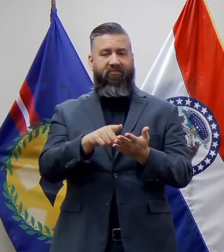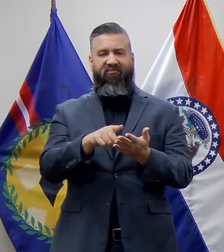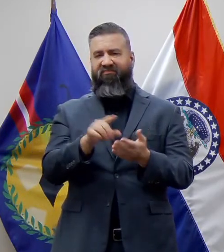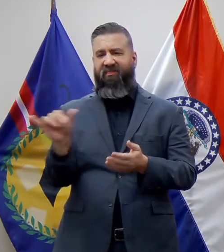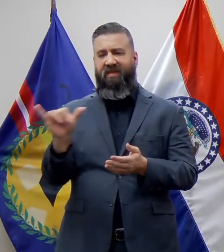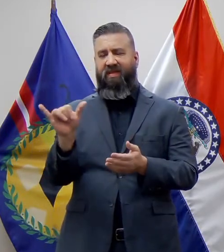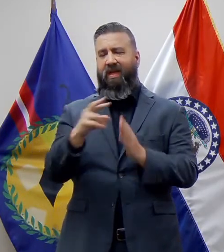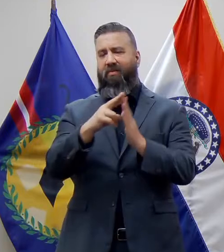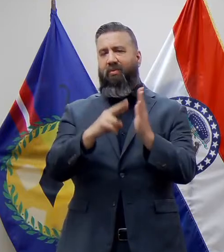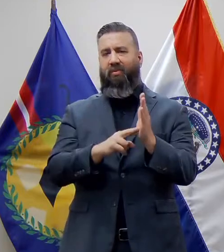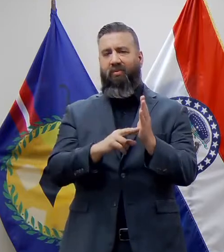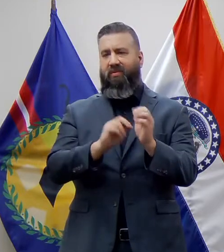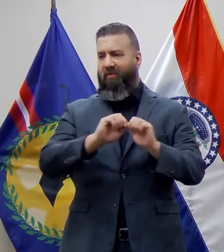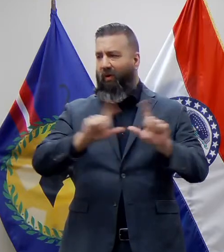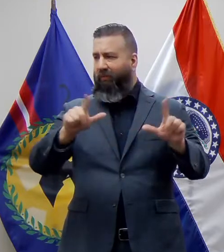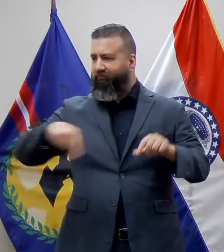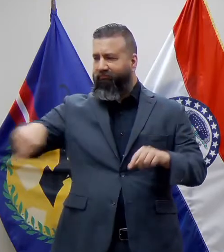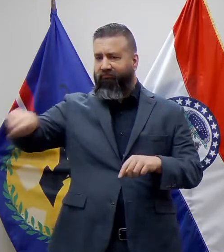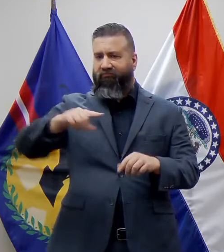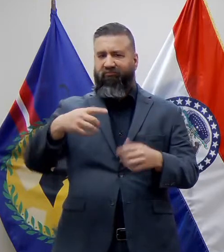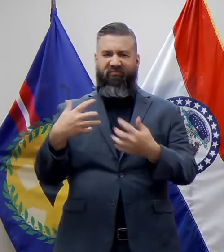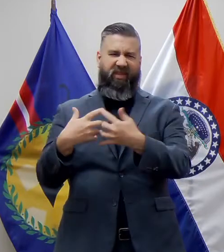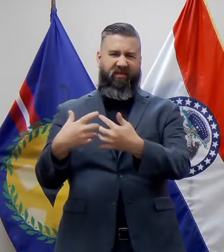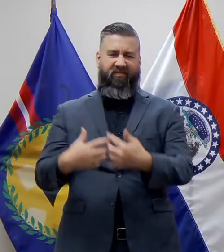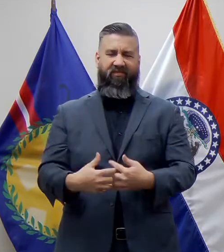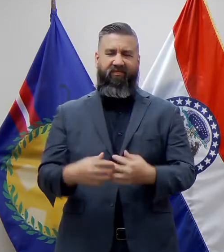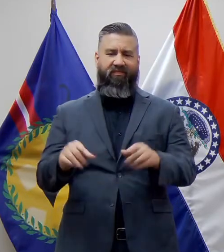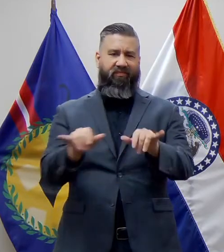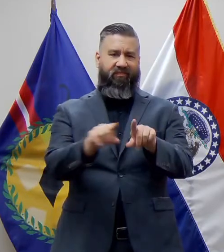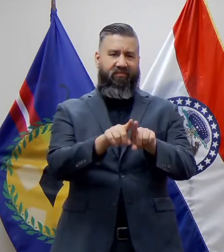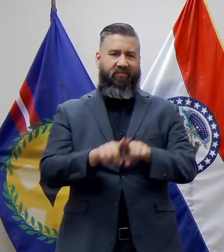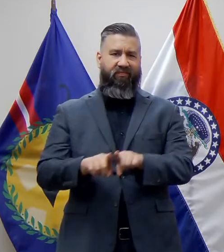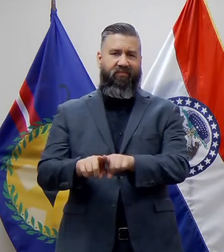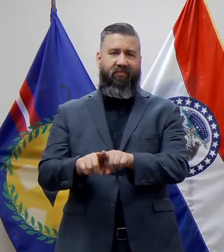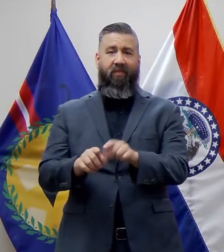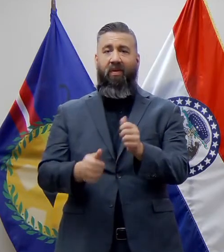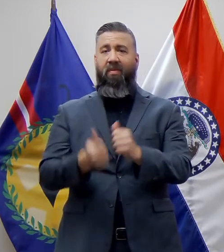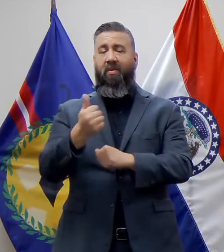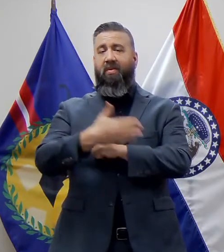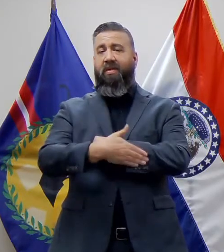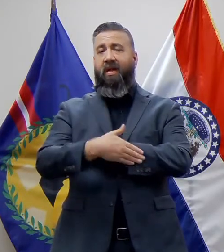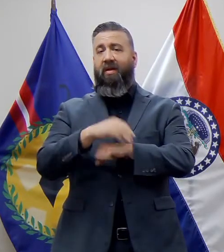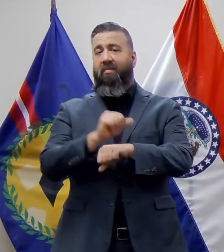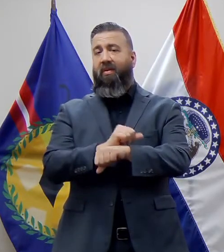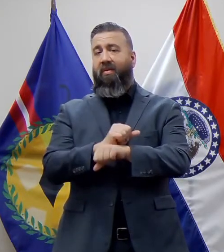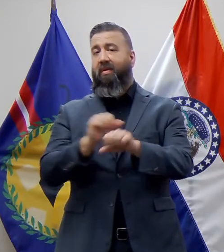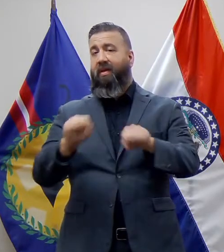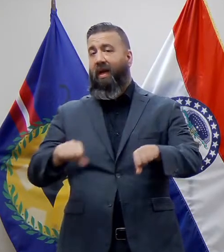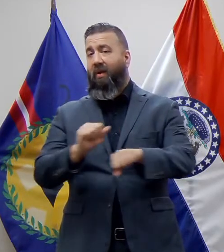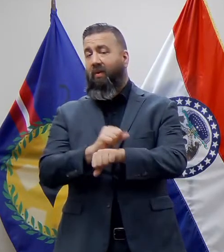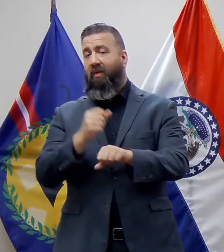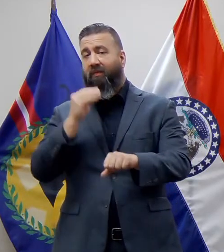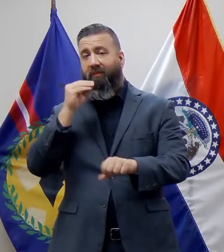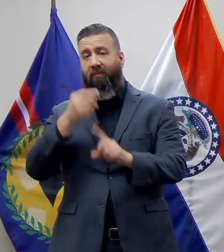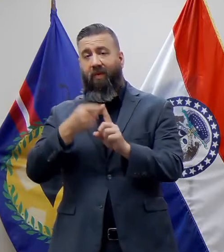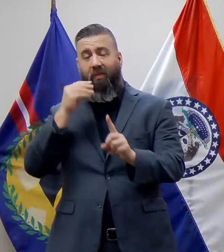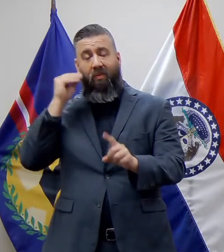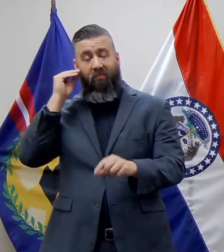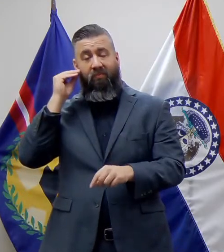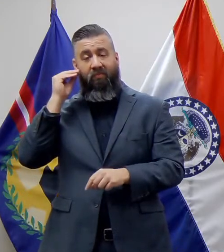guidelines as everyone else. If you're most county employees who can work from home while